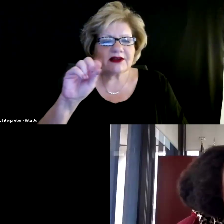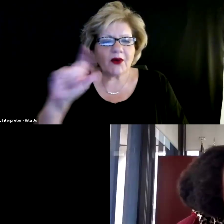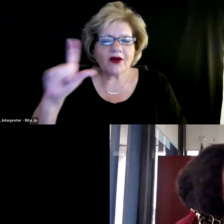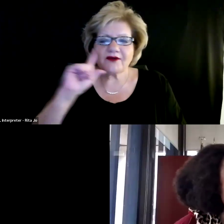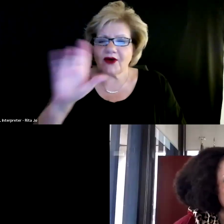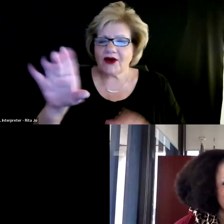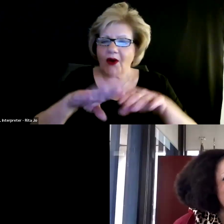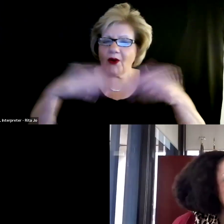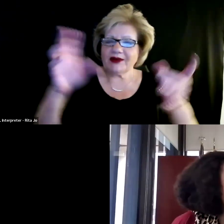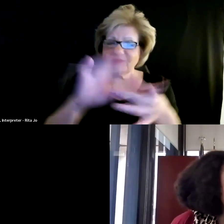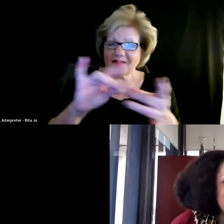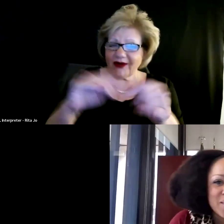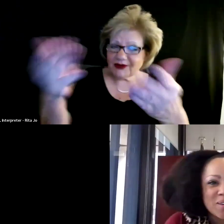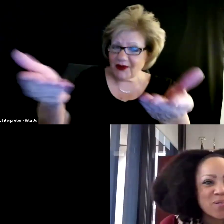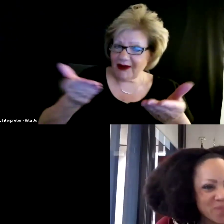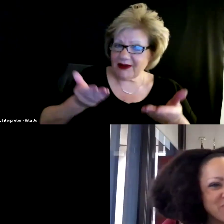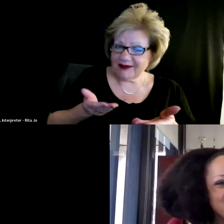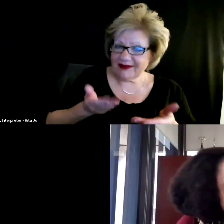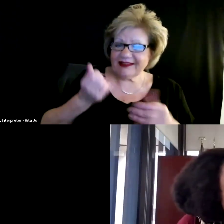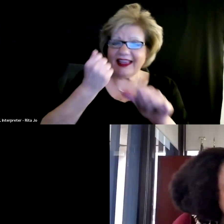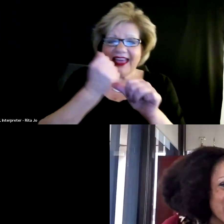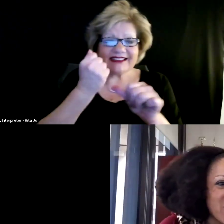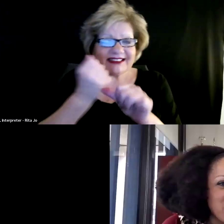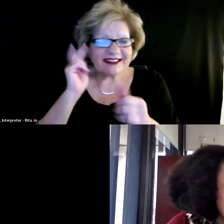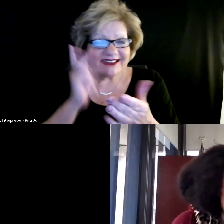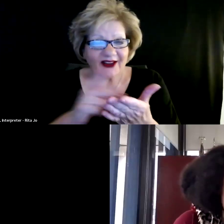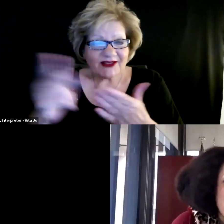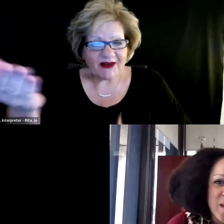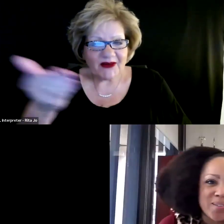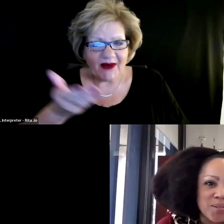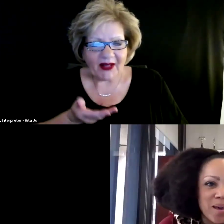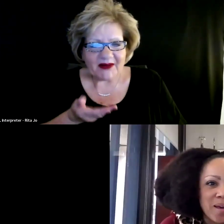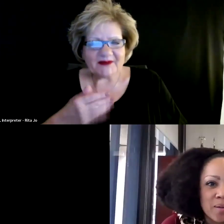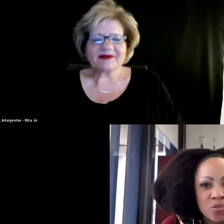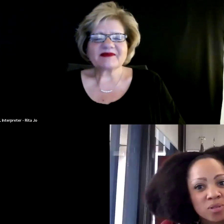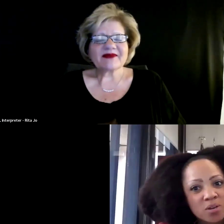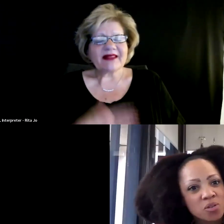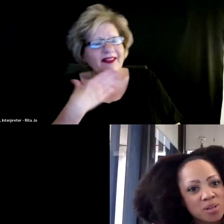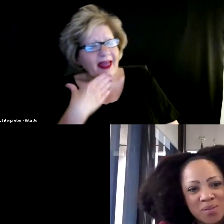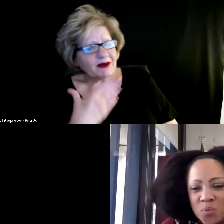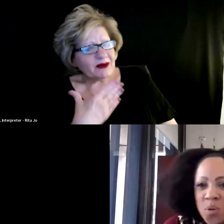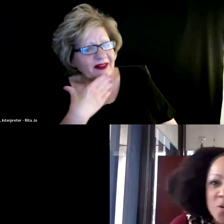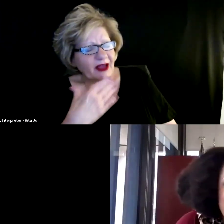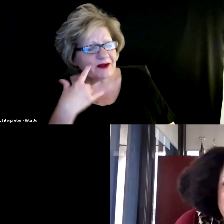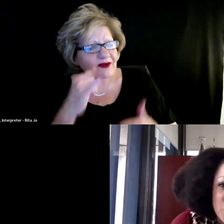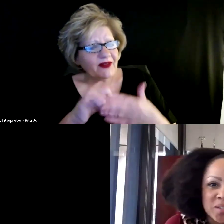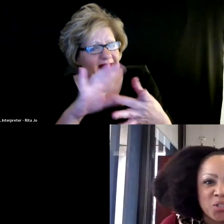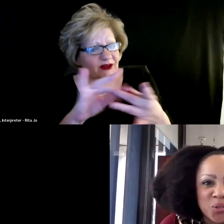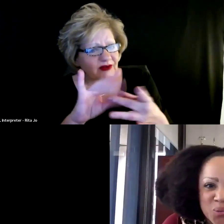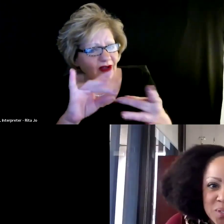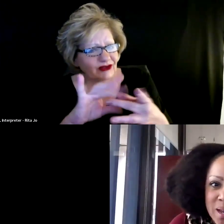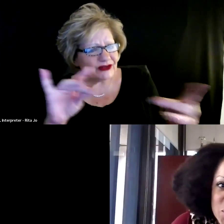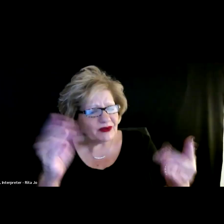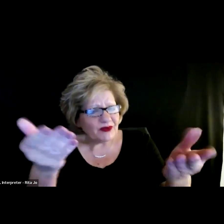remarks. Welcome, Assistant Secretary. Thank you for that introduction, and welcome